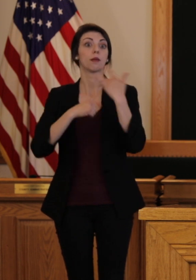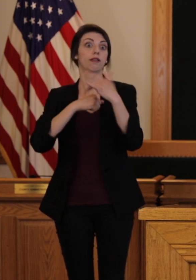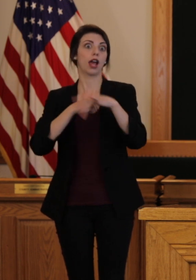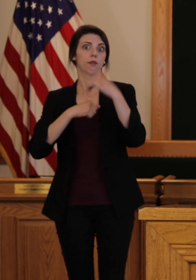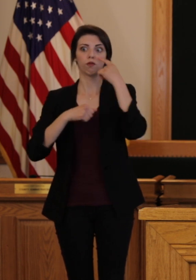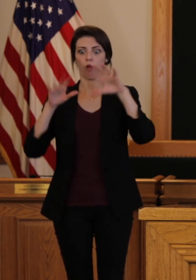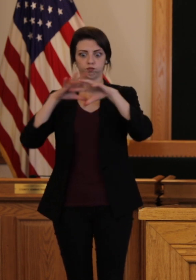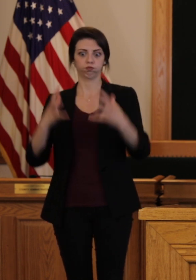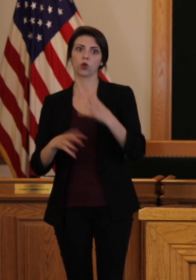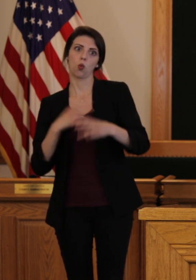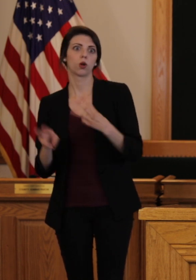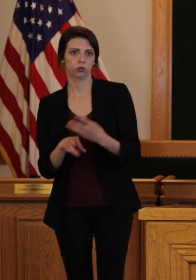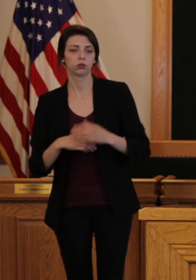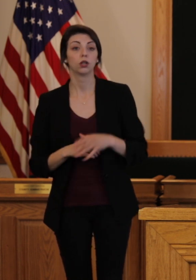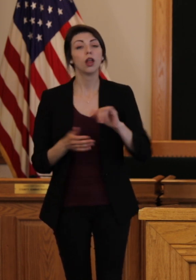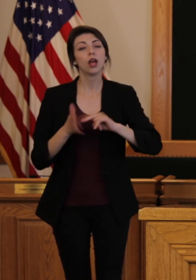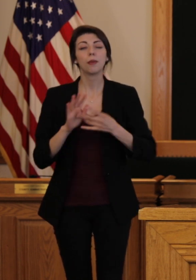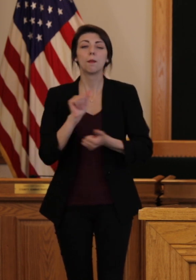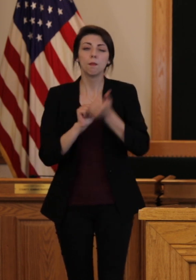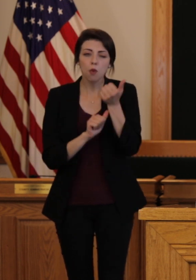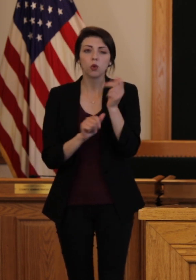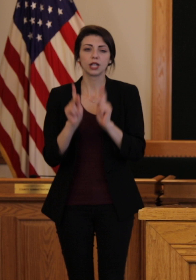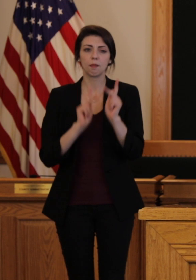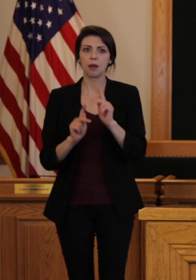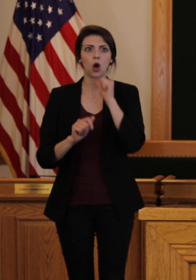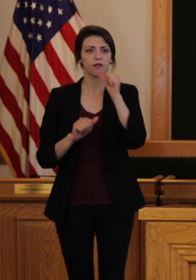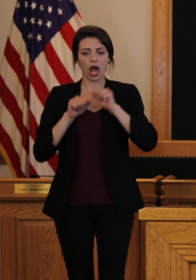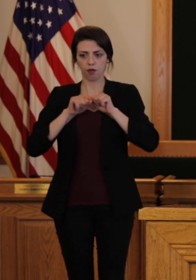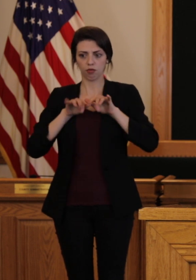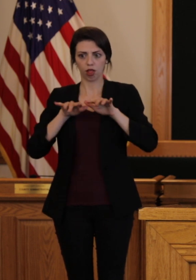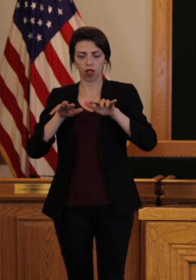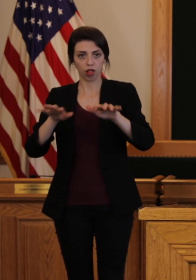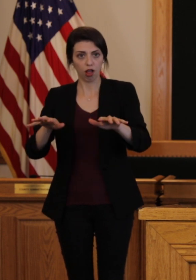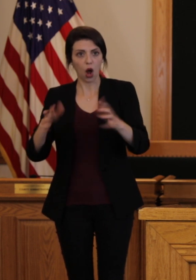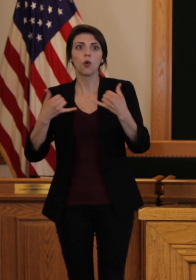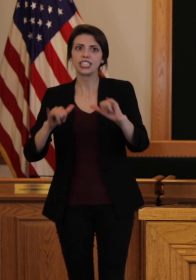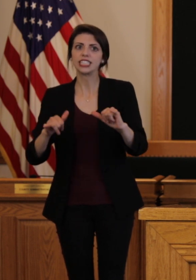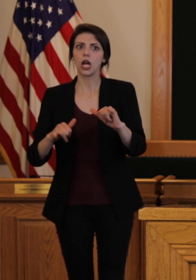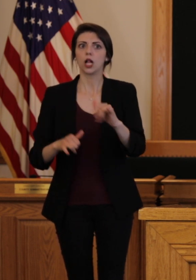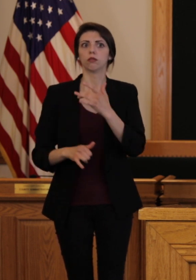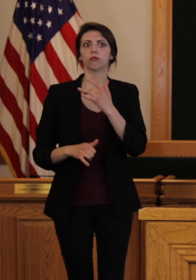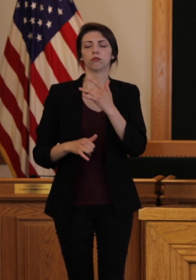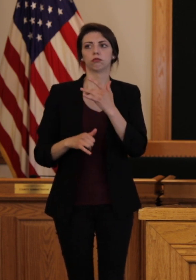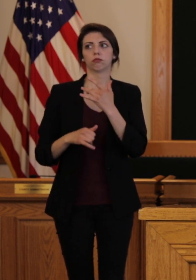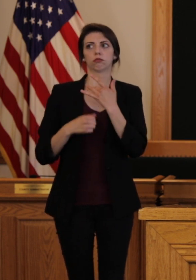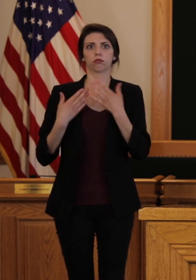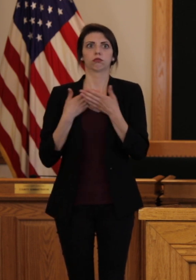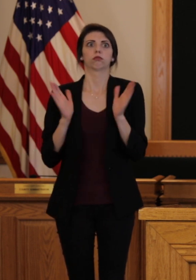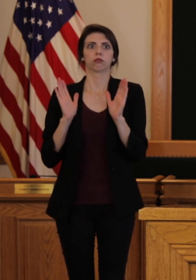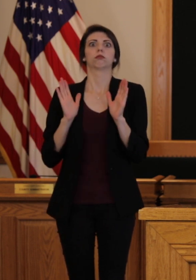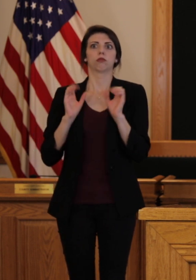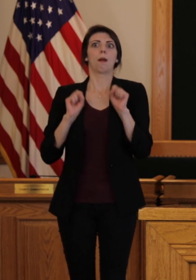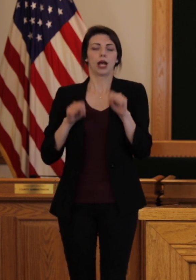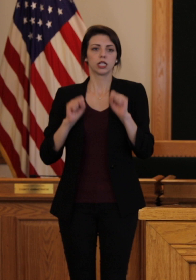weeks. This means that most of our residents have not contracted the virus and are still vulnerable to coronavirus. So as we